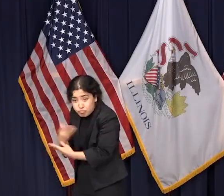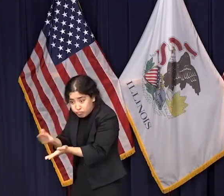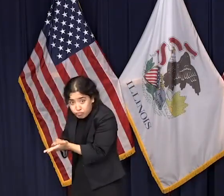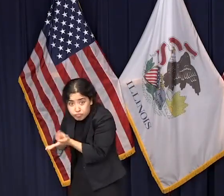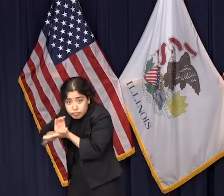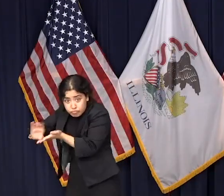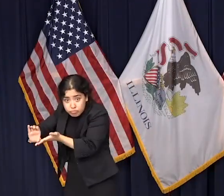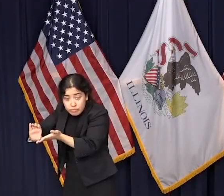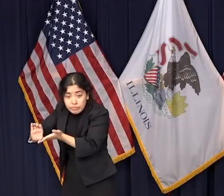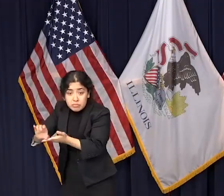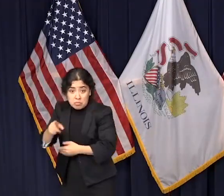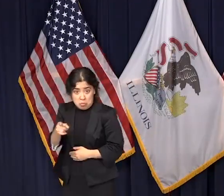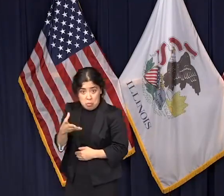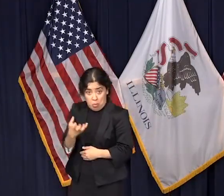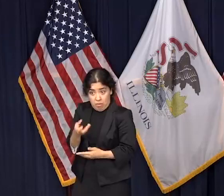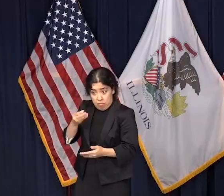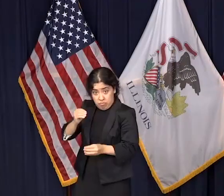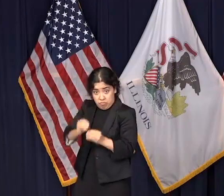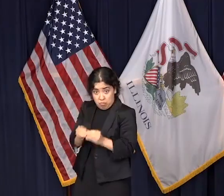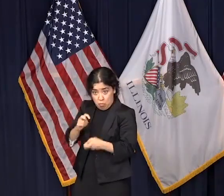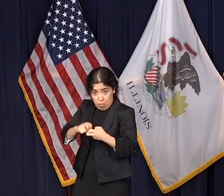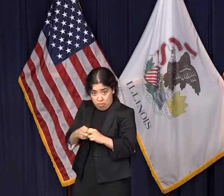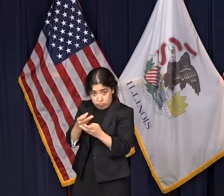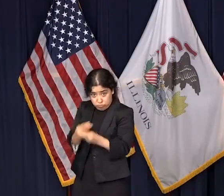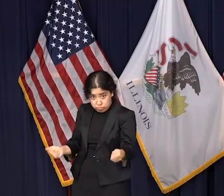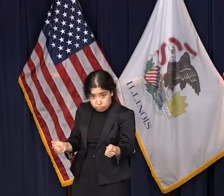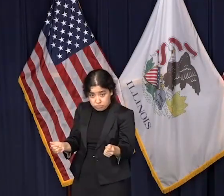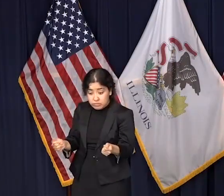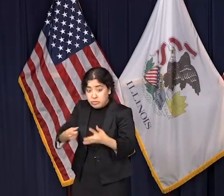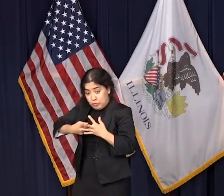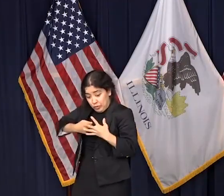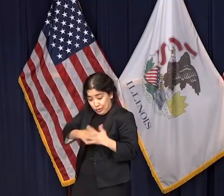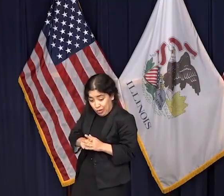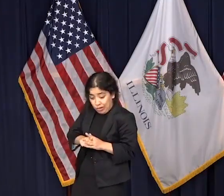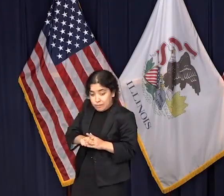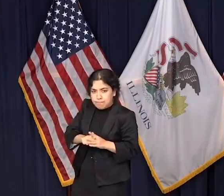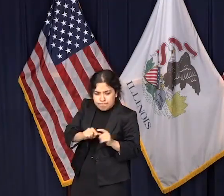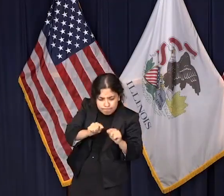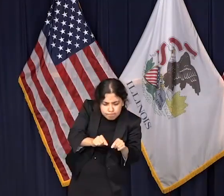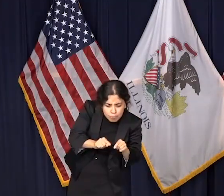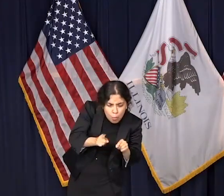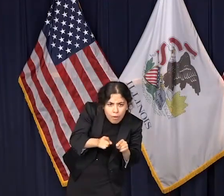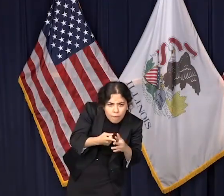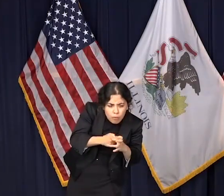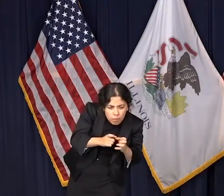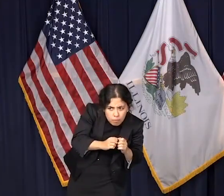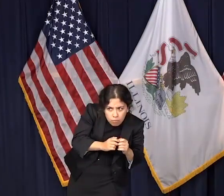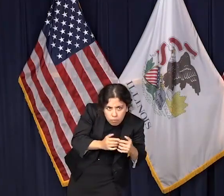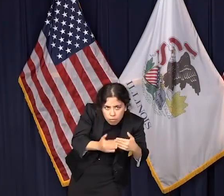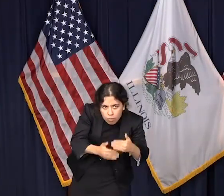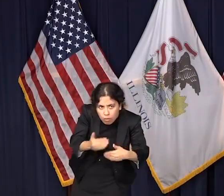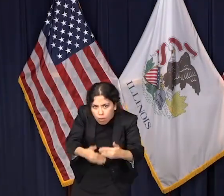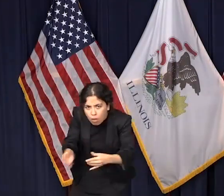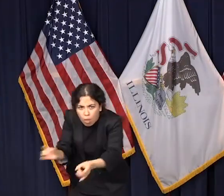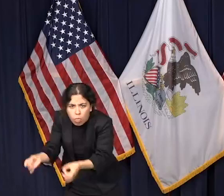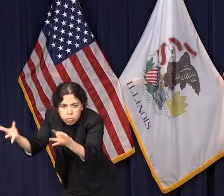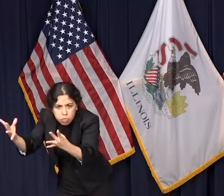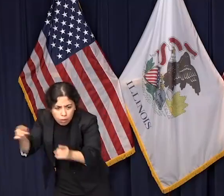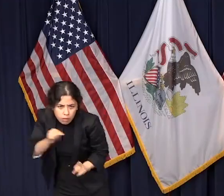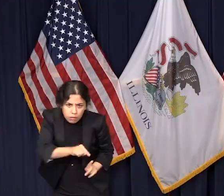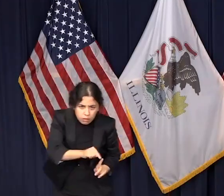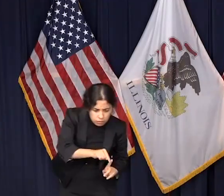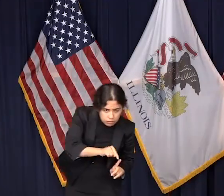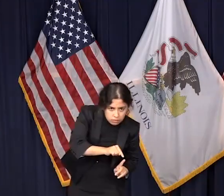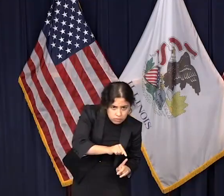you want to fix a problem, you start with the roots of the problem. But what I will not stand for are efforts